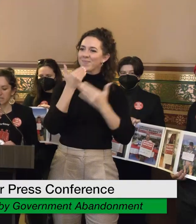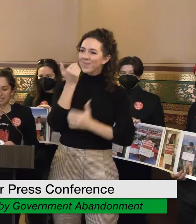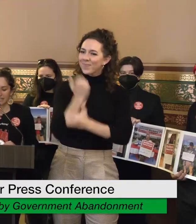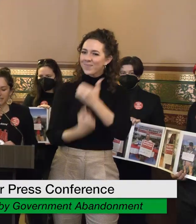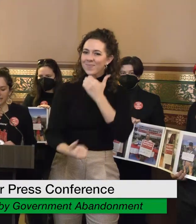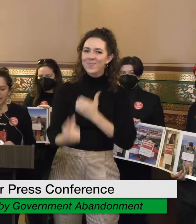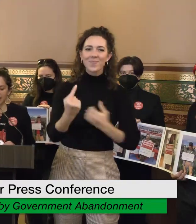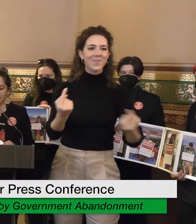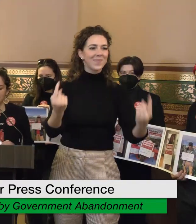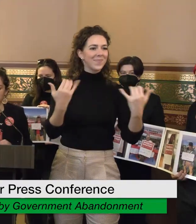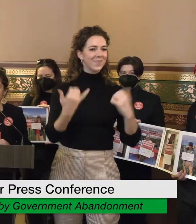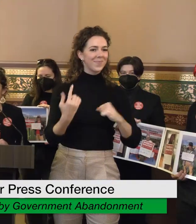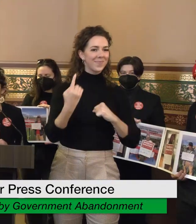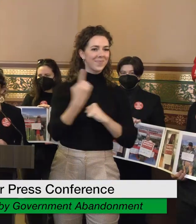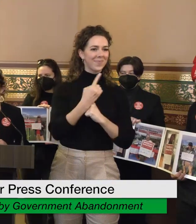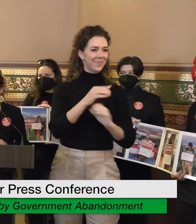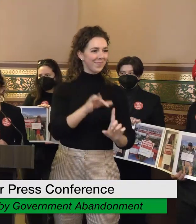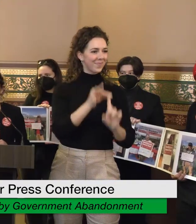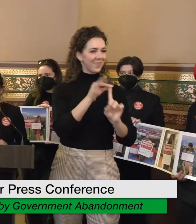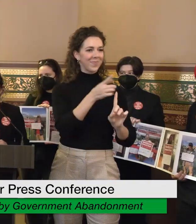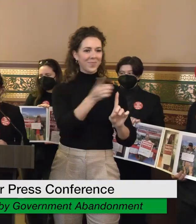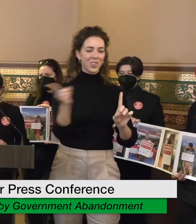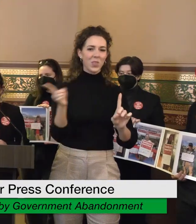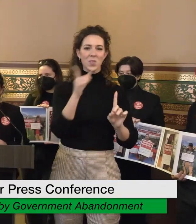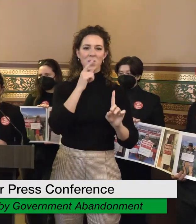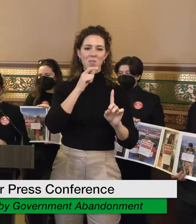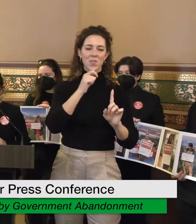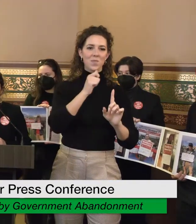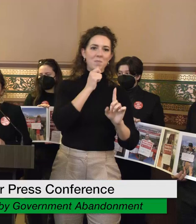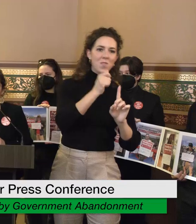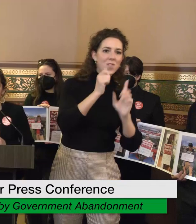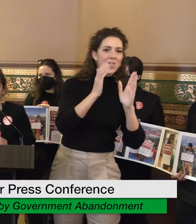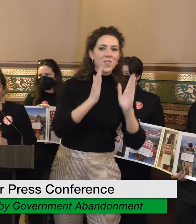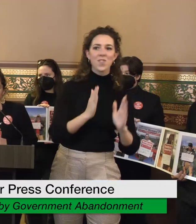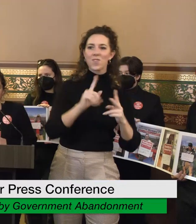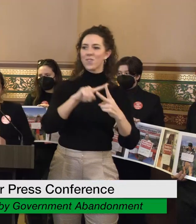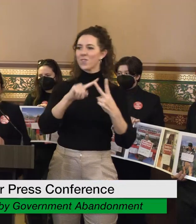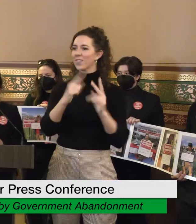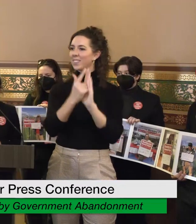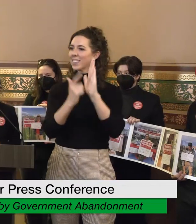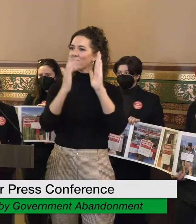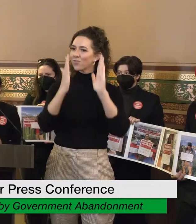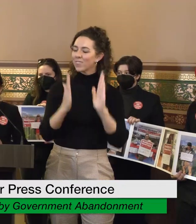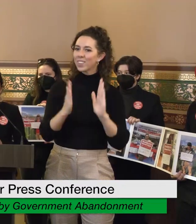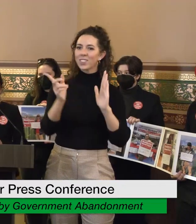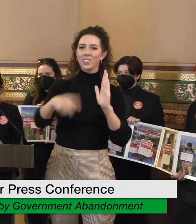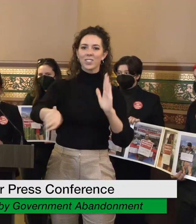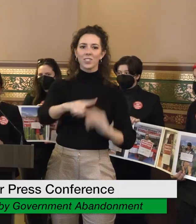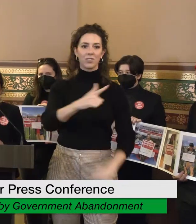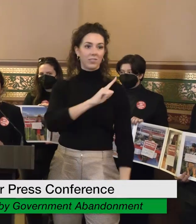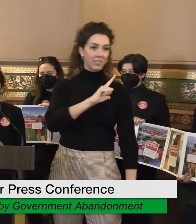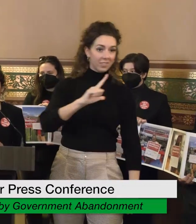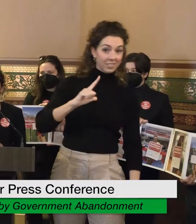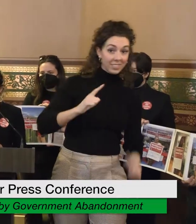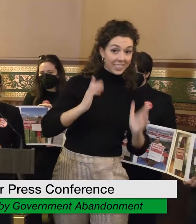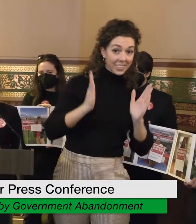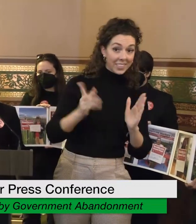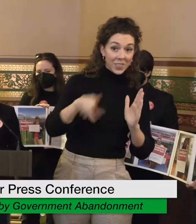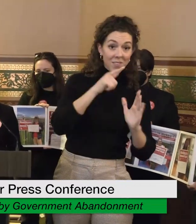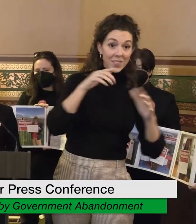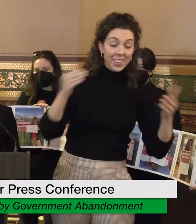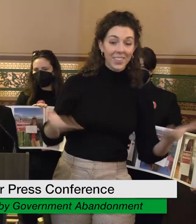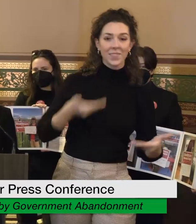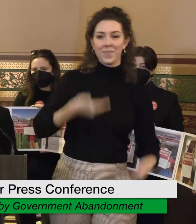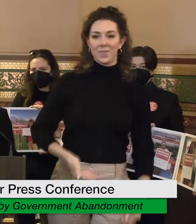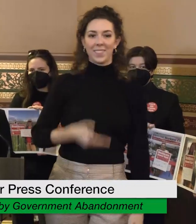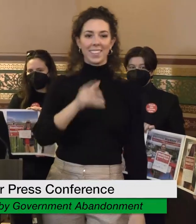everyone, for being here, and especially to the reporters and legislators who have come to join us. My name is Kate Canelstein.